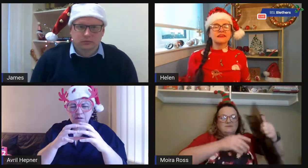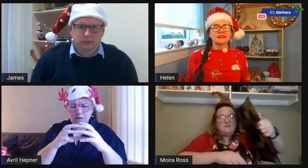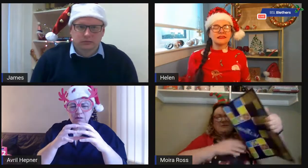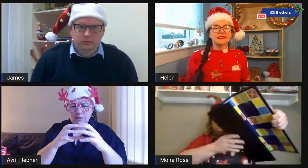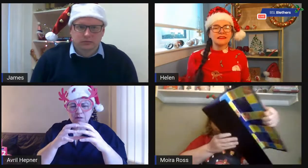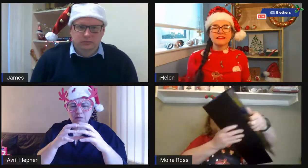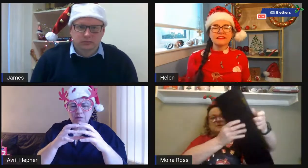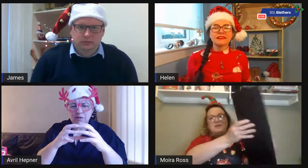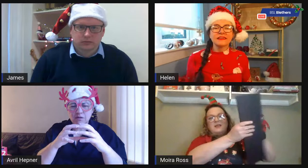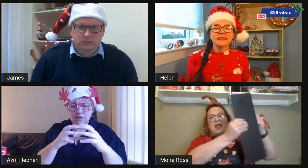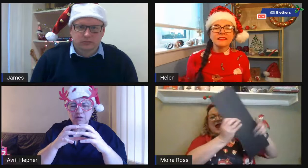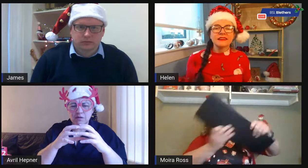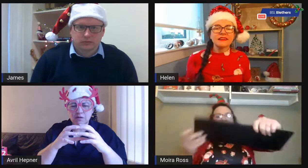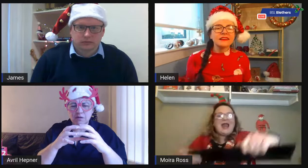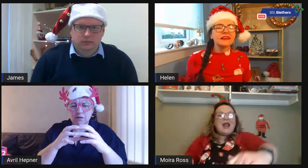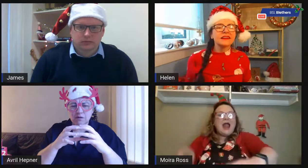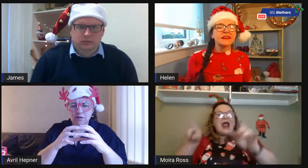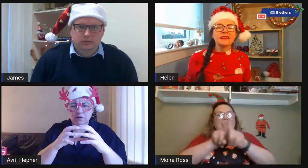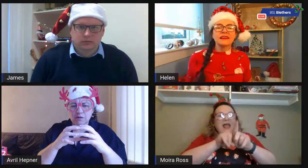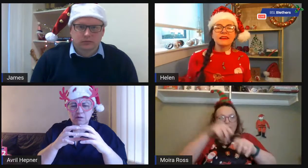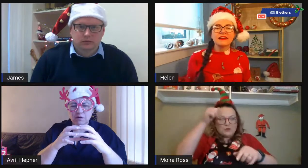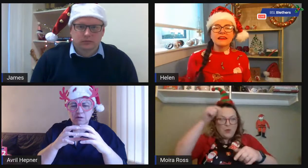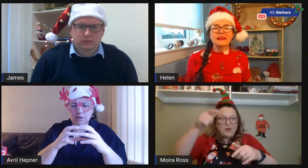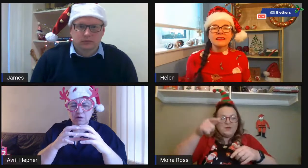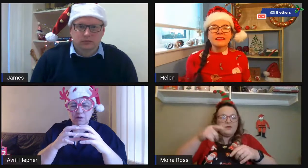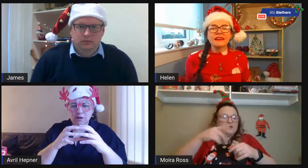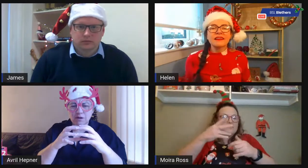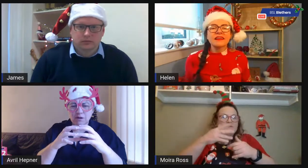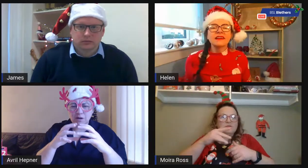Isn't there a squeegee ball? Do I remember? Isn't there some kind of squeegee ball?